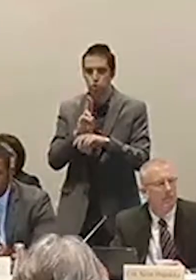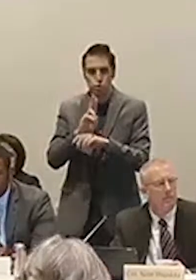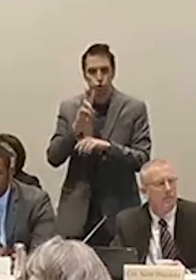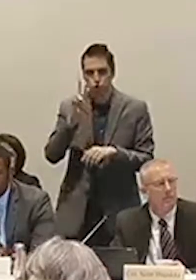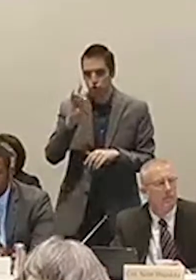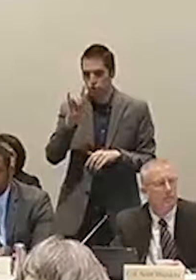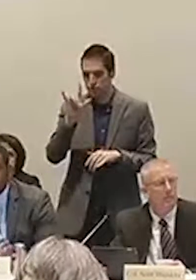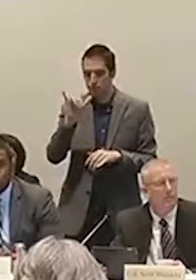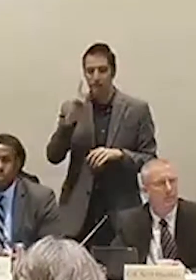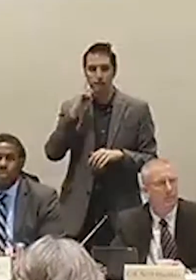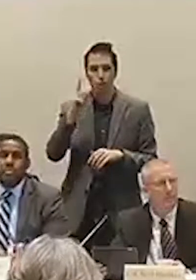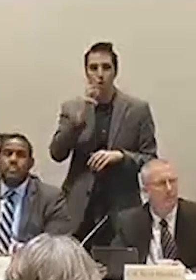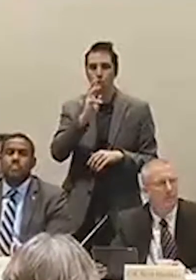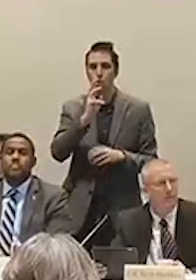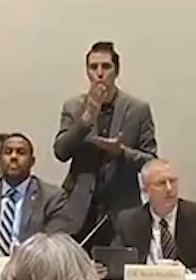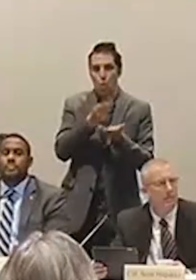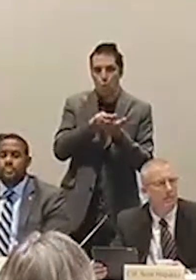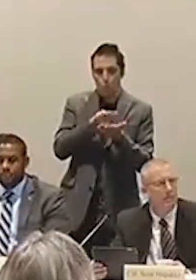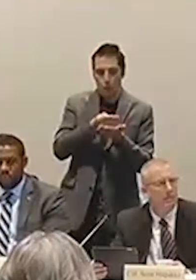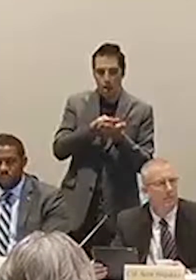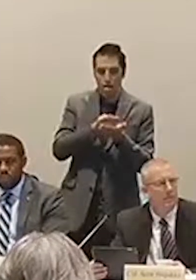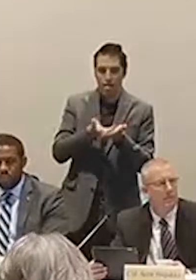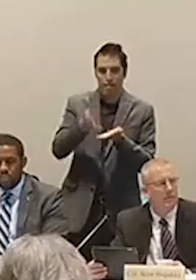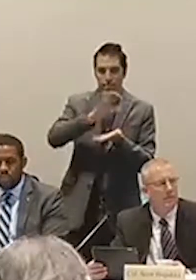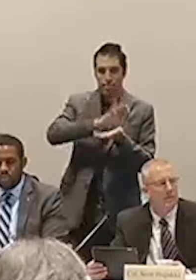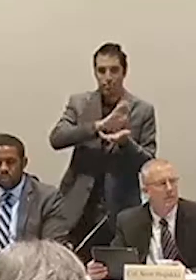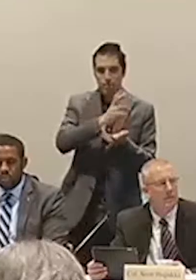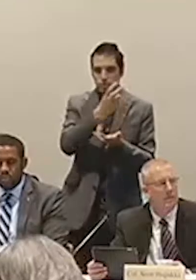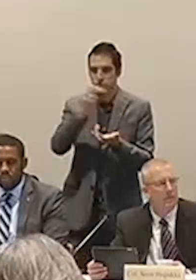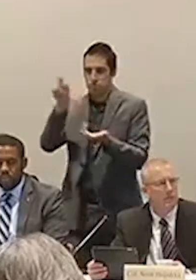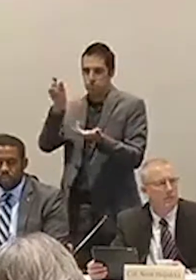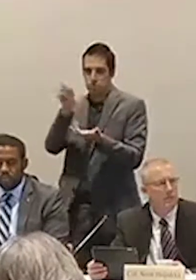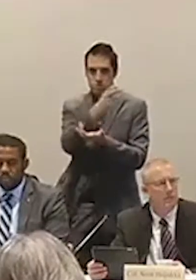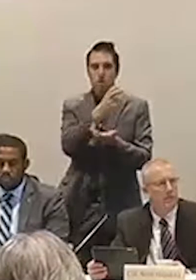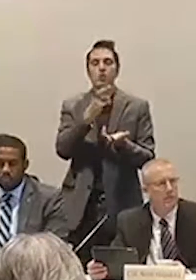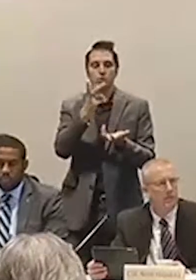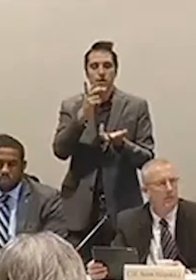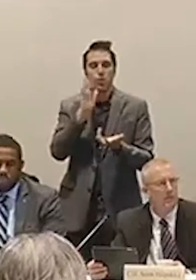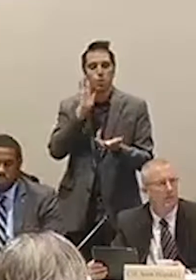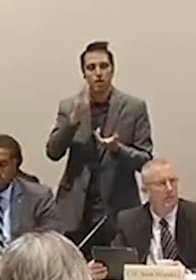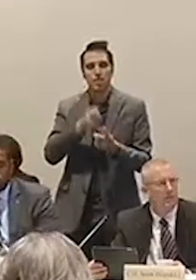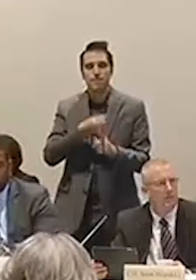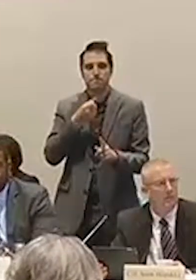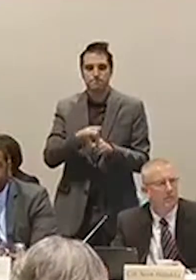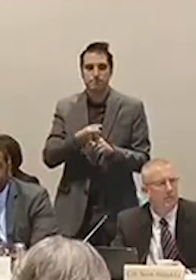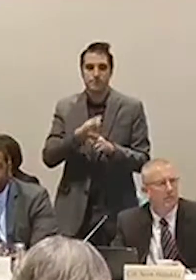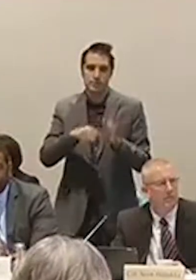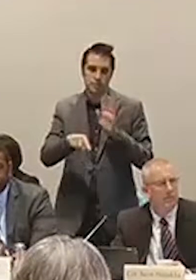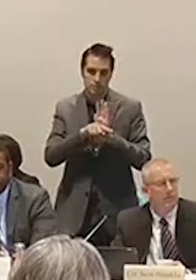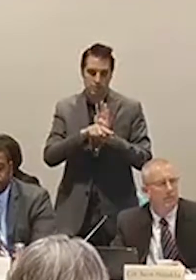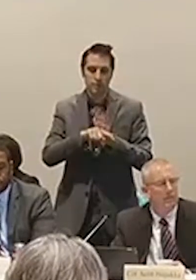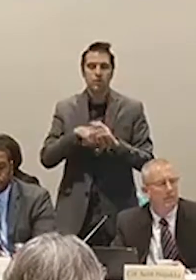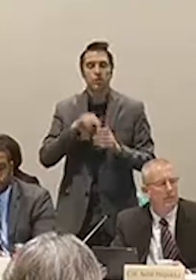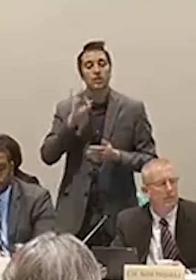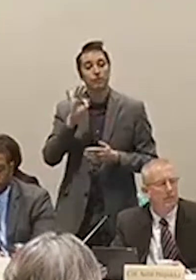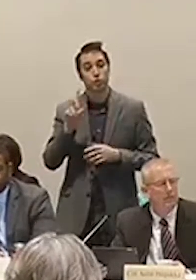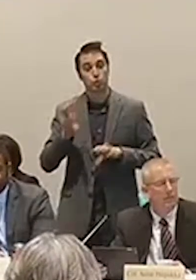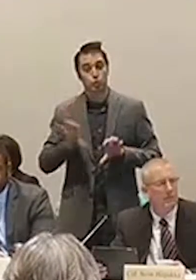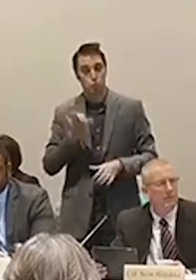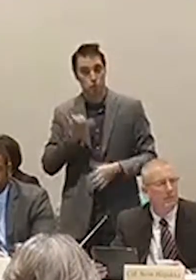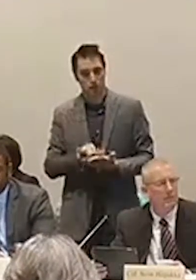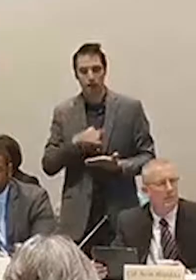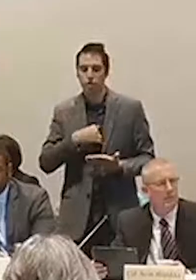or a wealth transfer instrument, because it tends to have those regressive impacts. And when you do that, not only are you